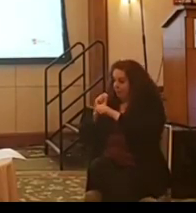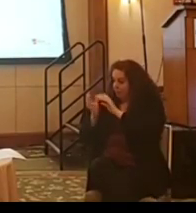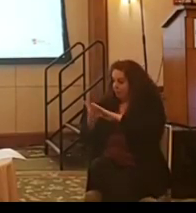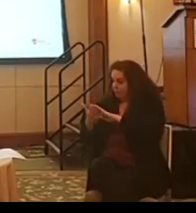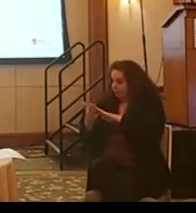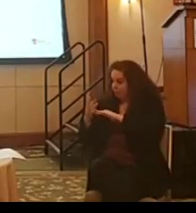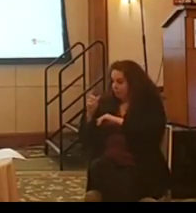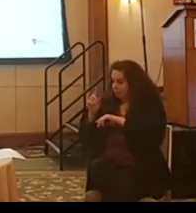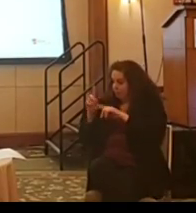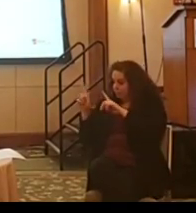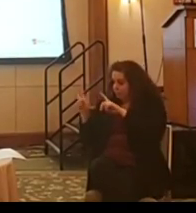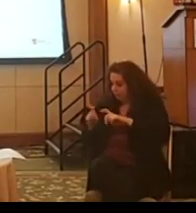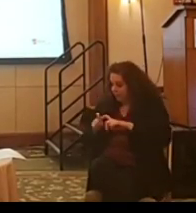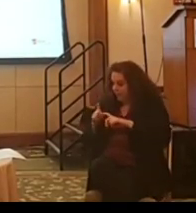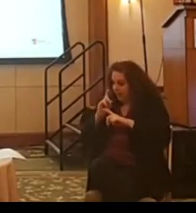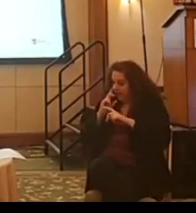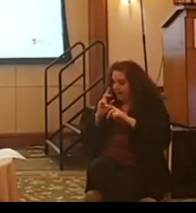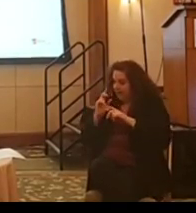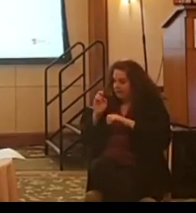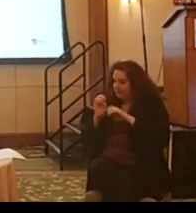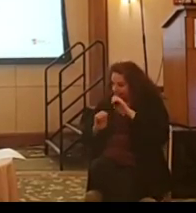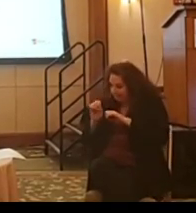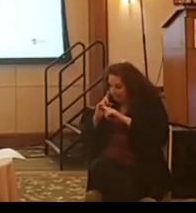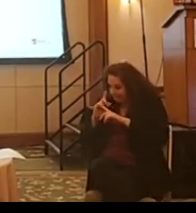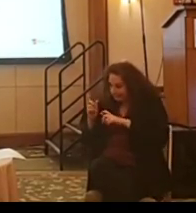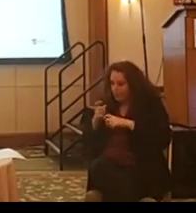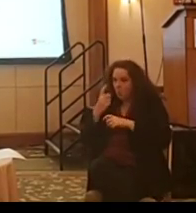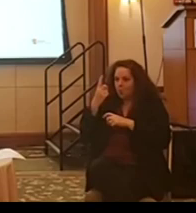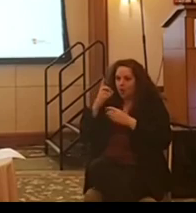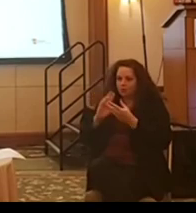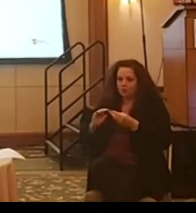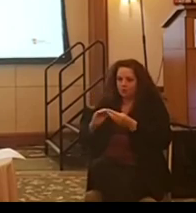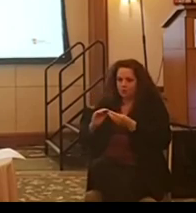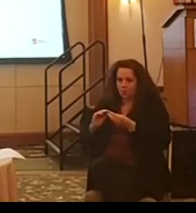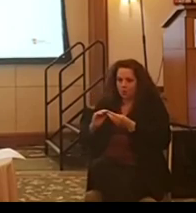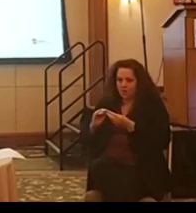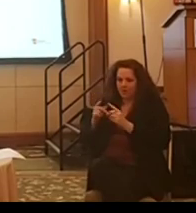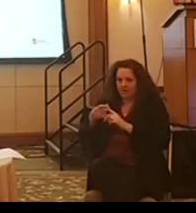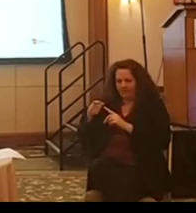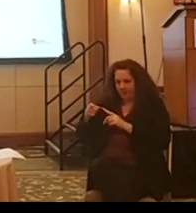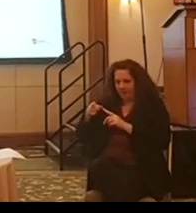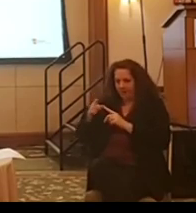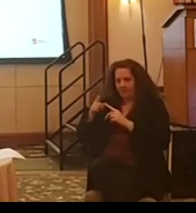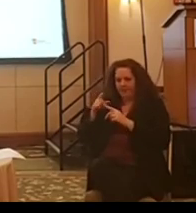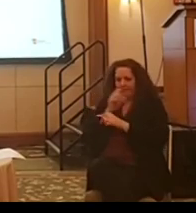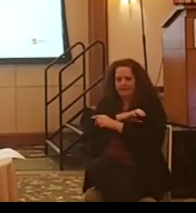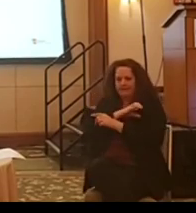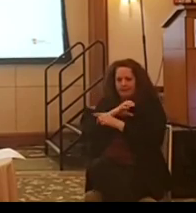of the stories that came out of the clinical trial is one that I come back to a lot. And so there was a